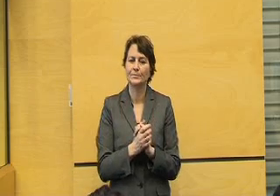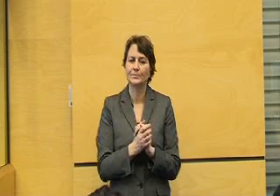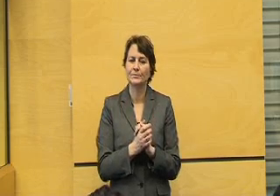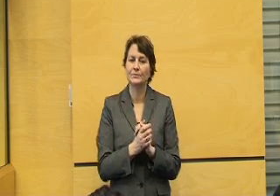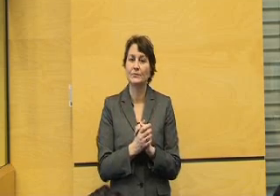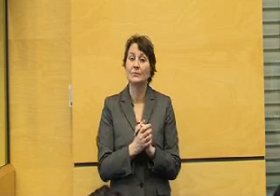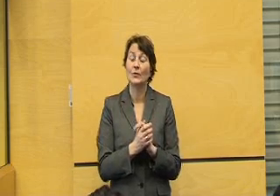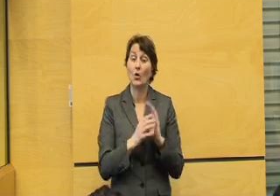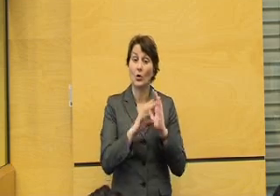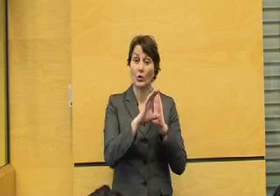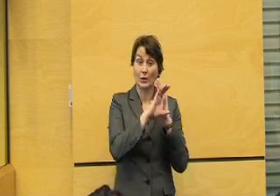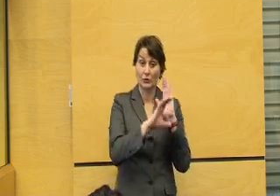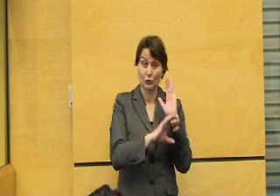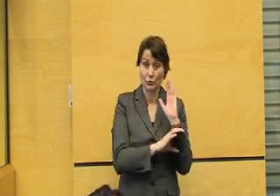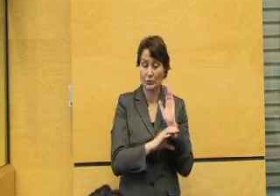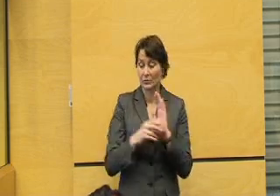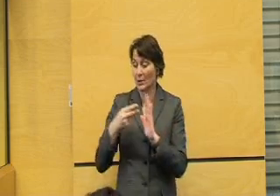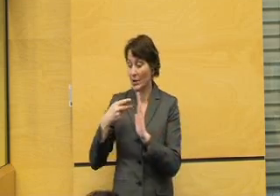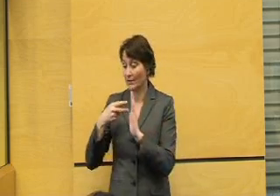convention in line with the